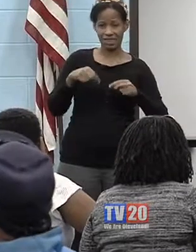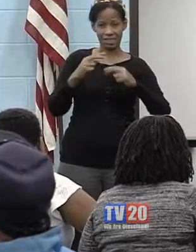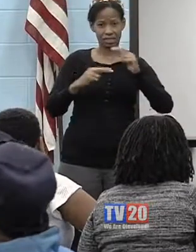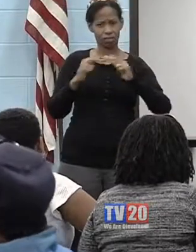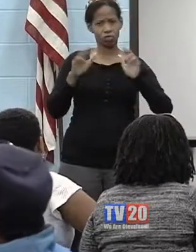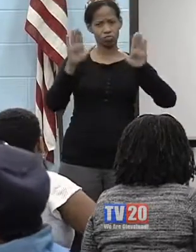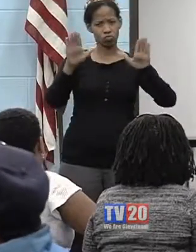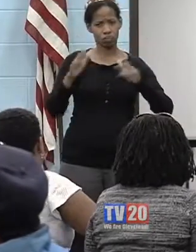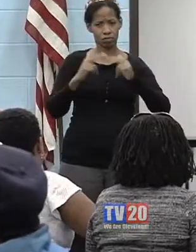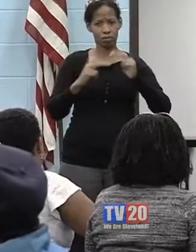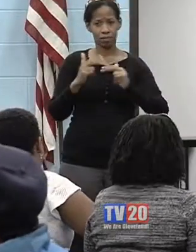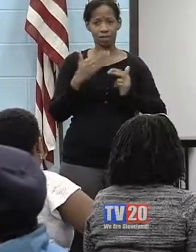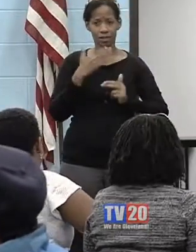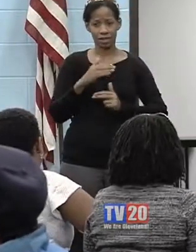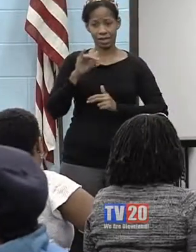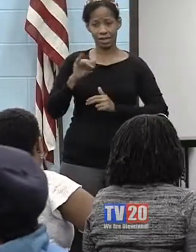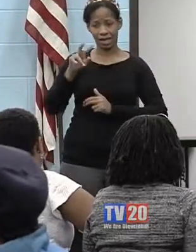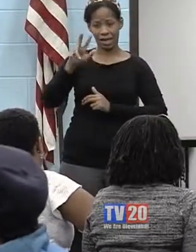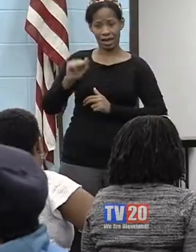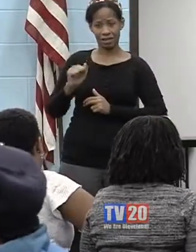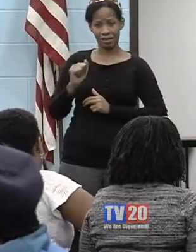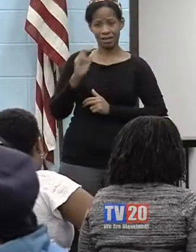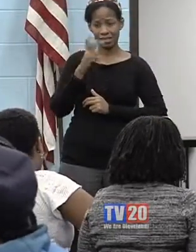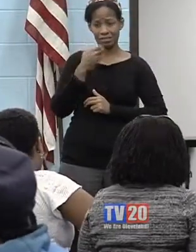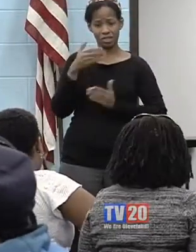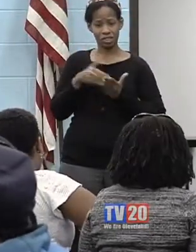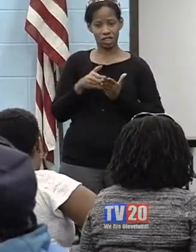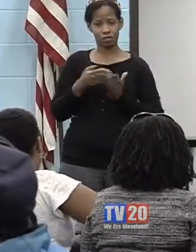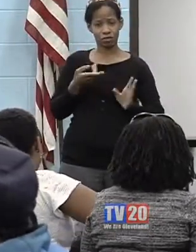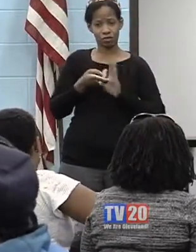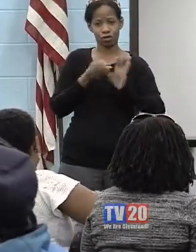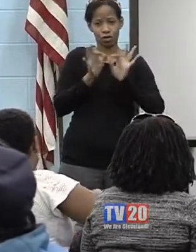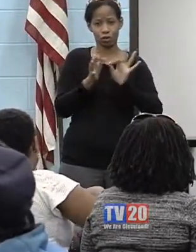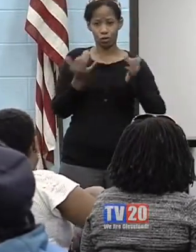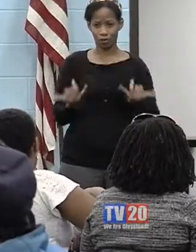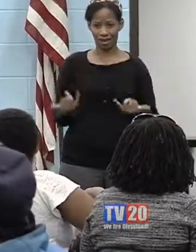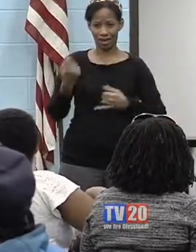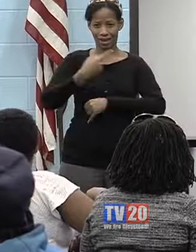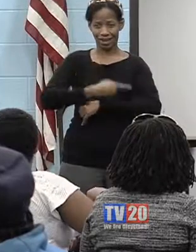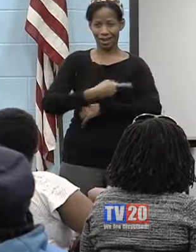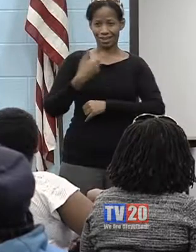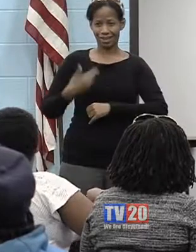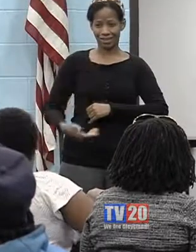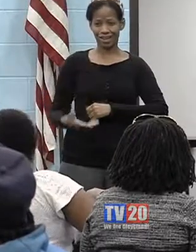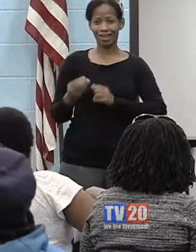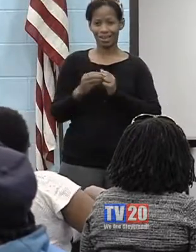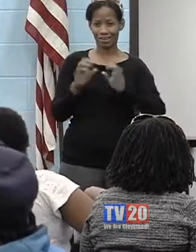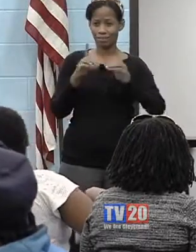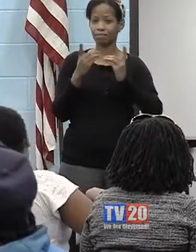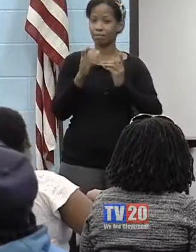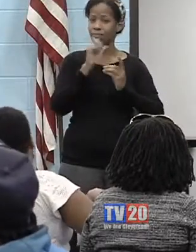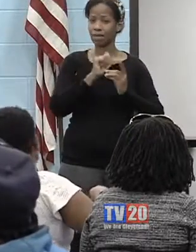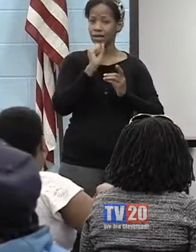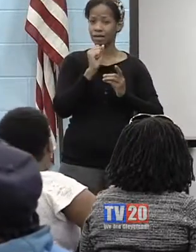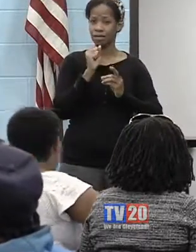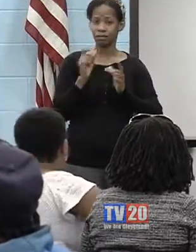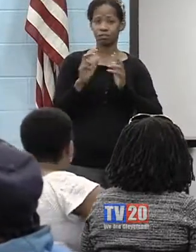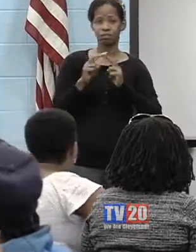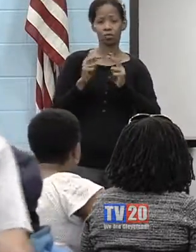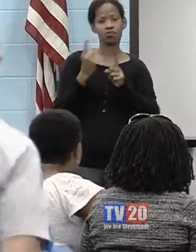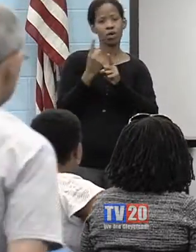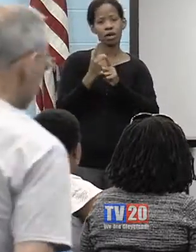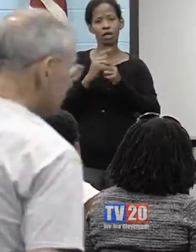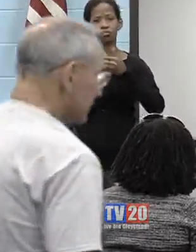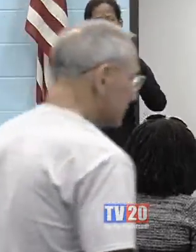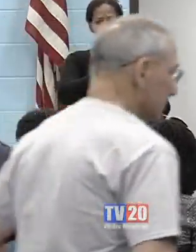Partners. I want to thank Ivory of Cleveland Hearing and Speech for joining us today. At the Department of Aging, we partner